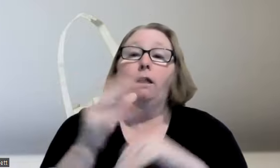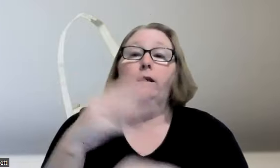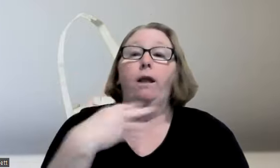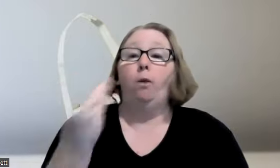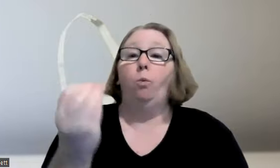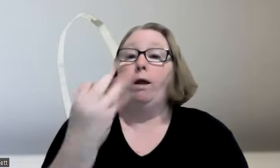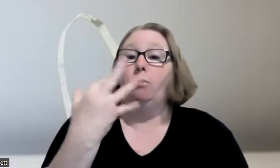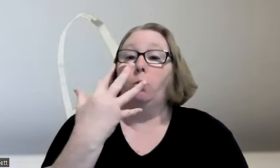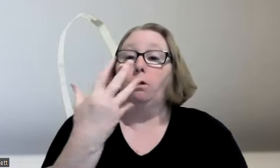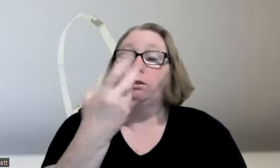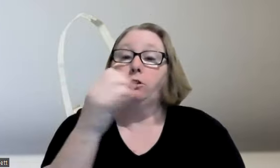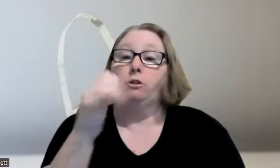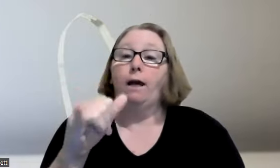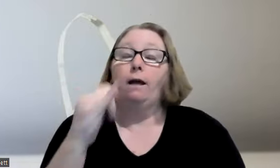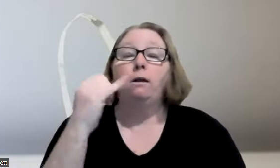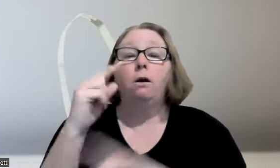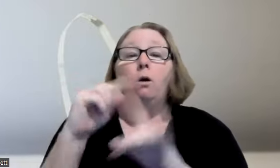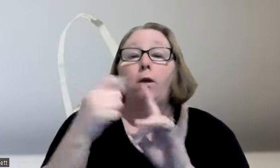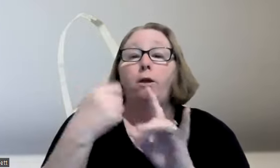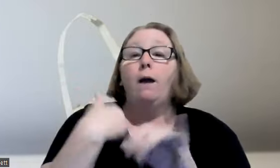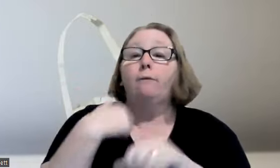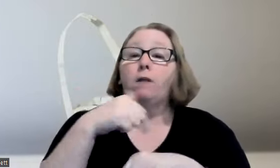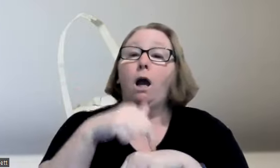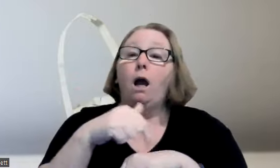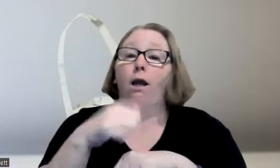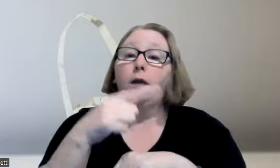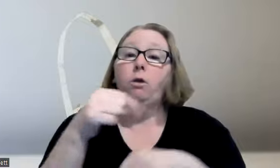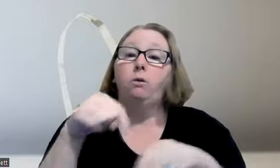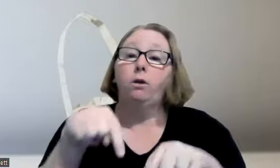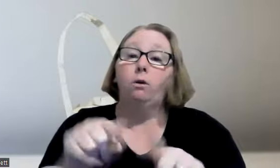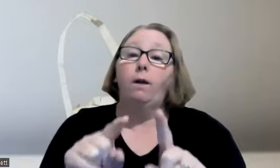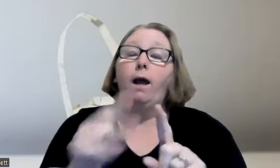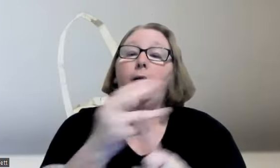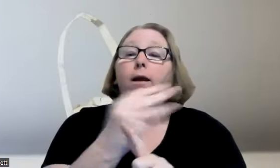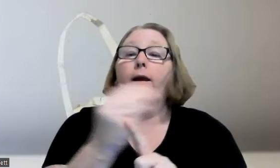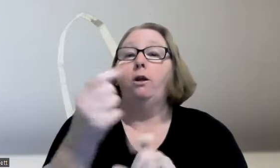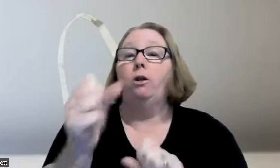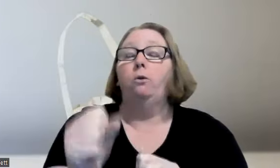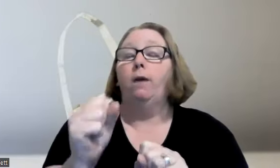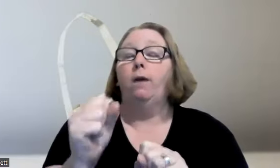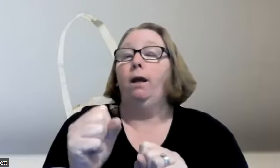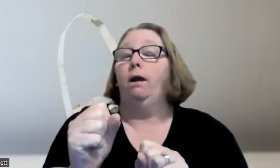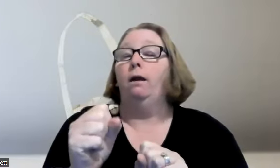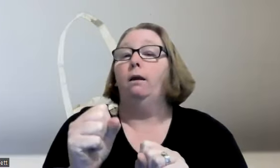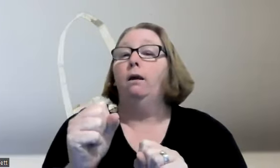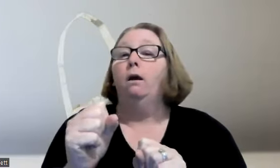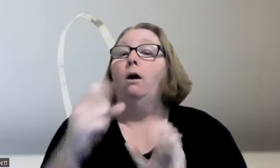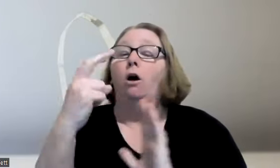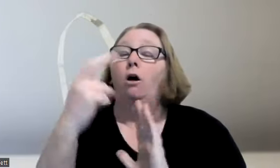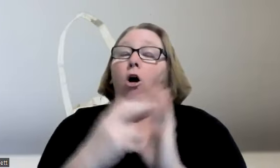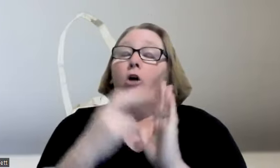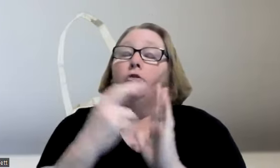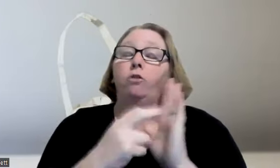on a whiteboard so that when you have time, you can go ahead and you can read